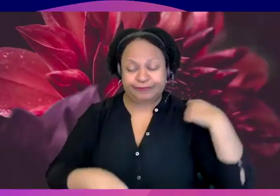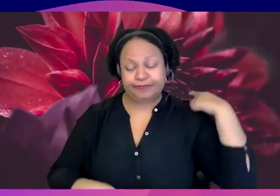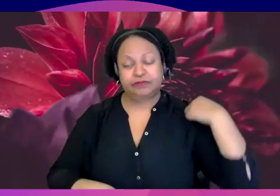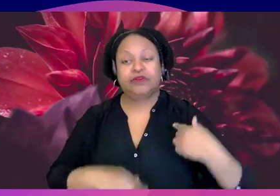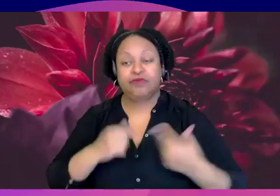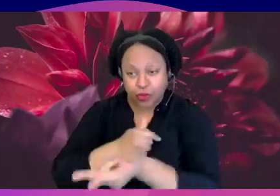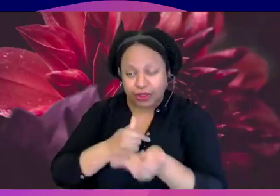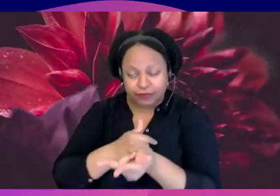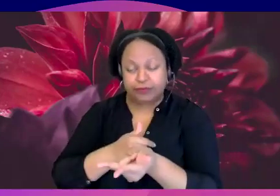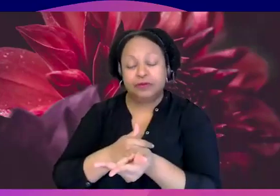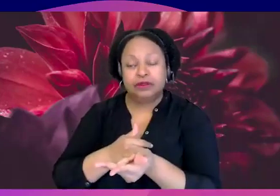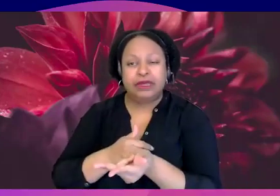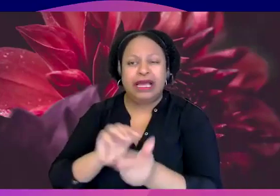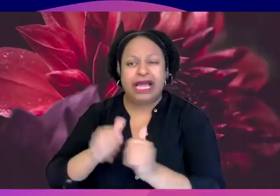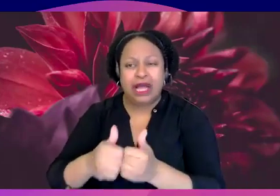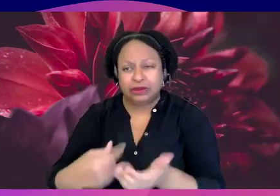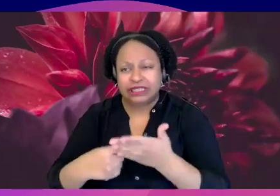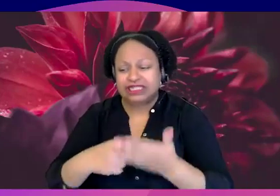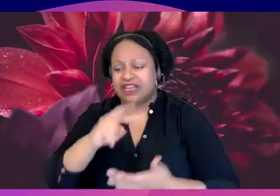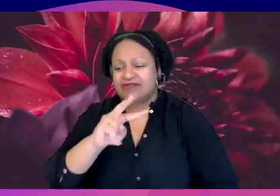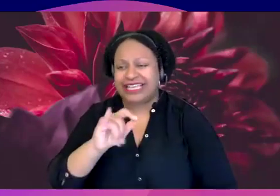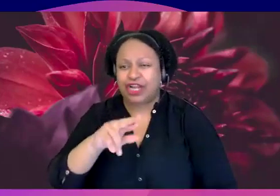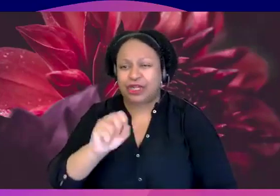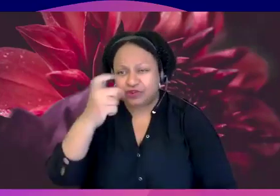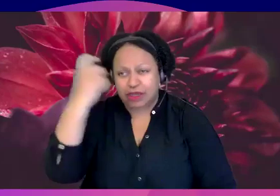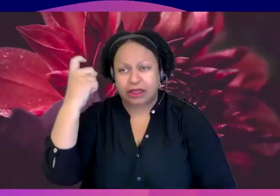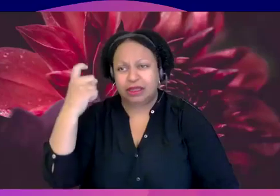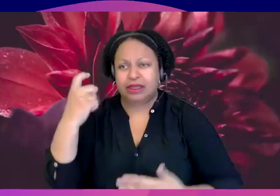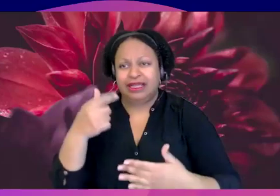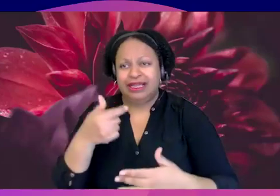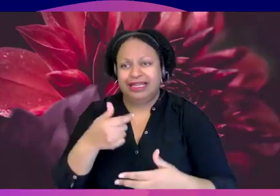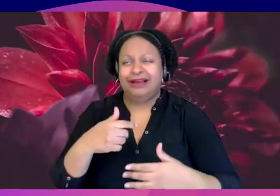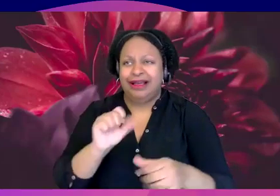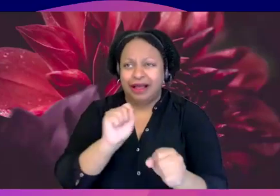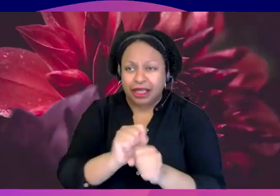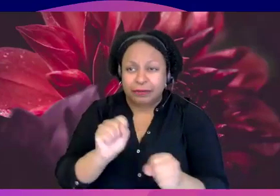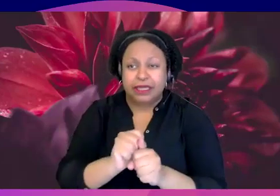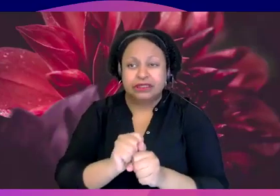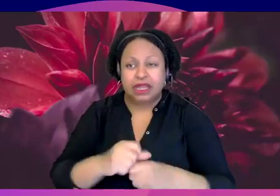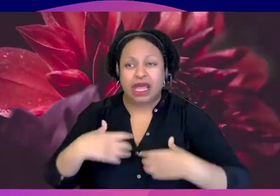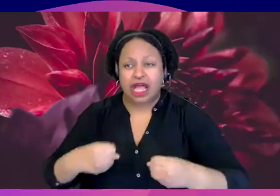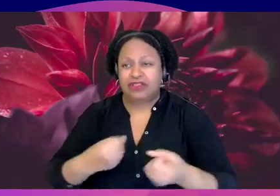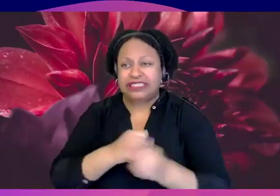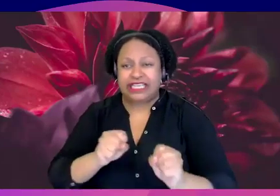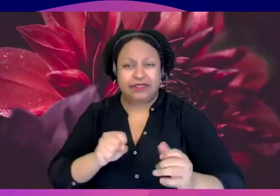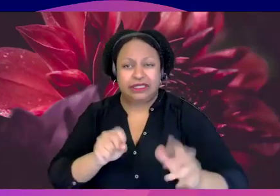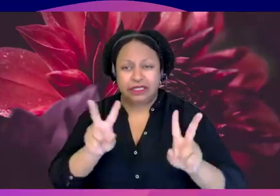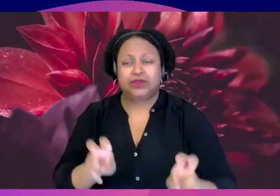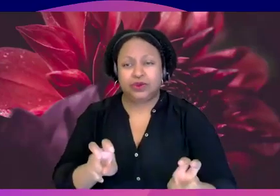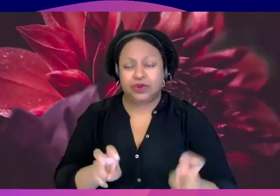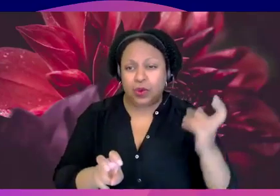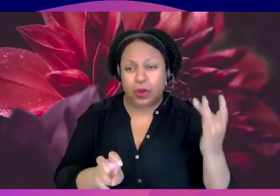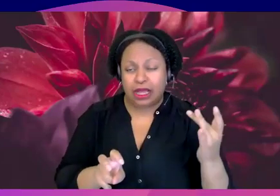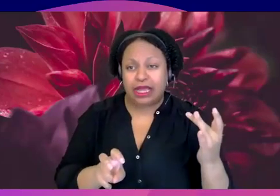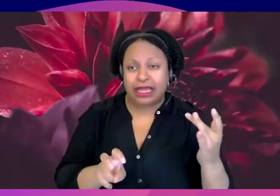all three, how do we speak about vicarious trauma as an occupational health and safety concern when it may be met with